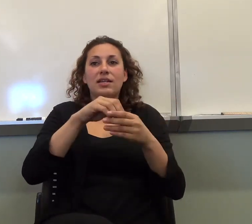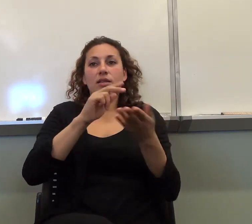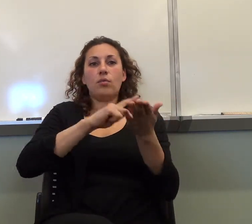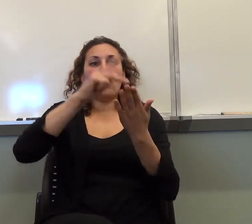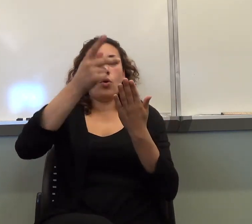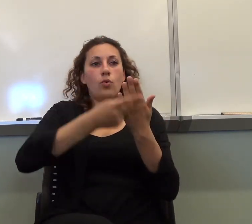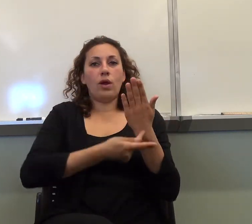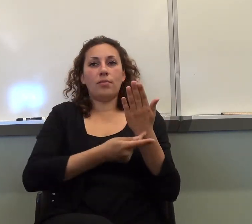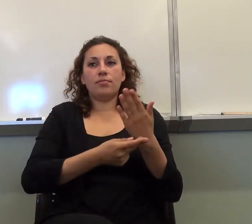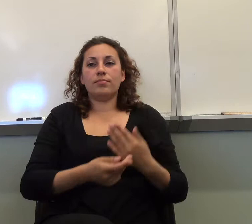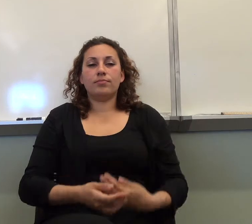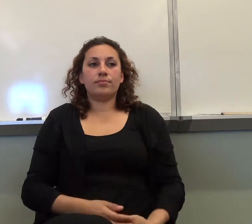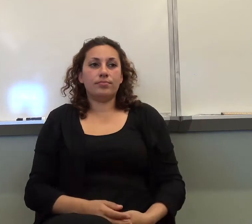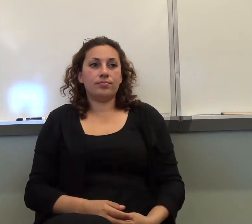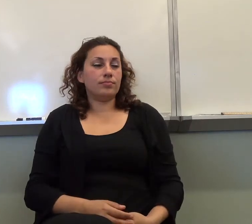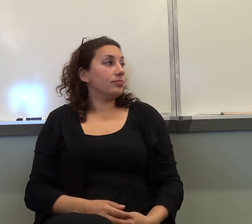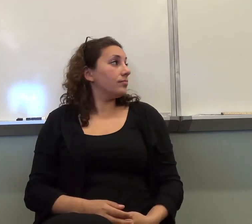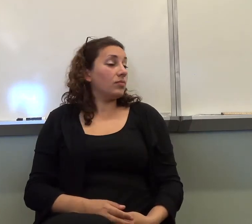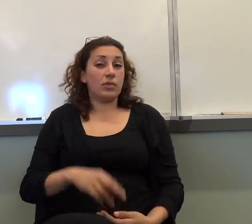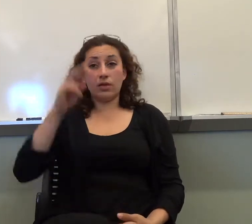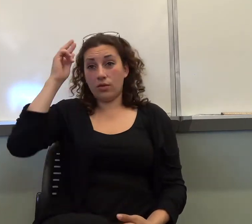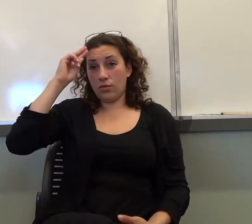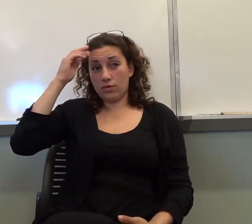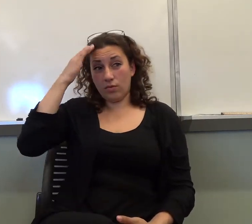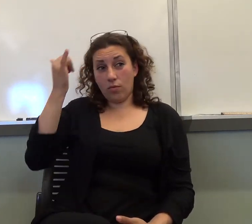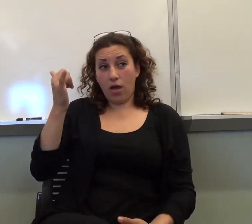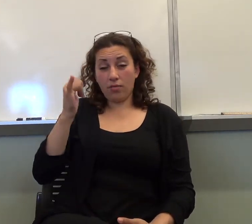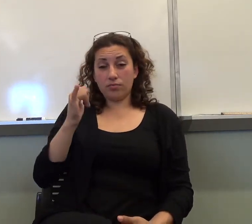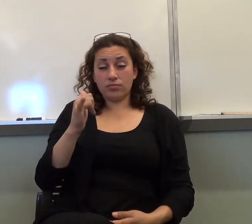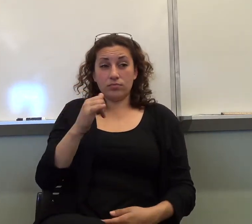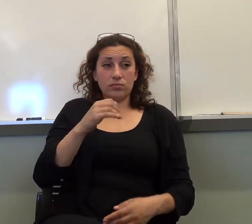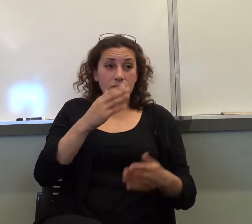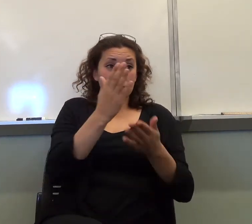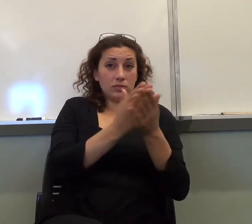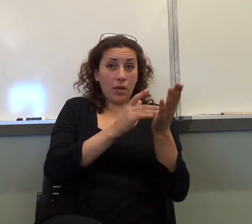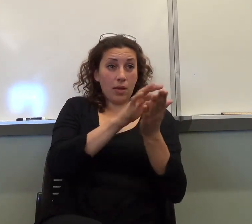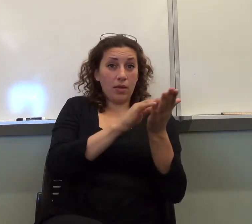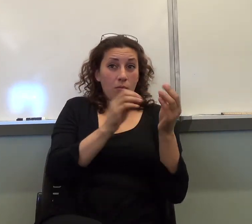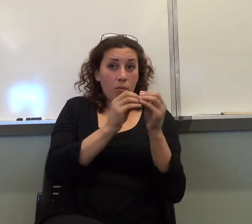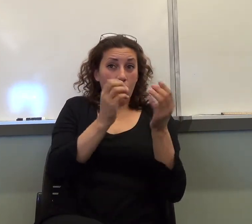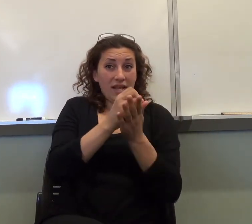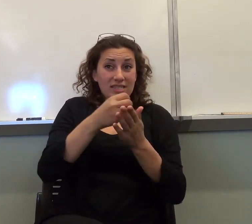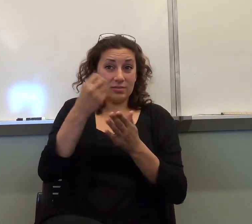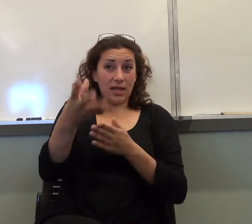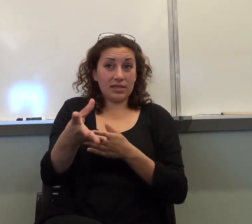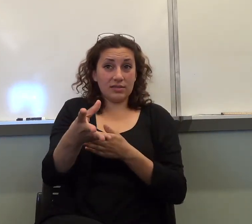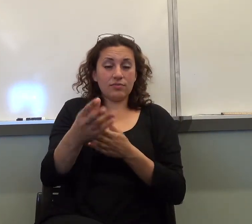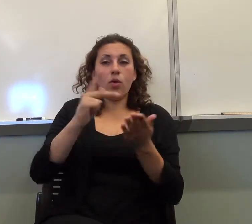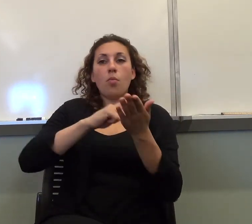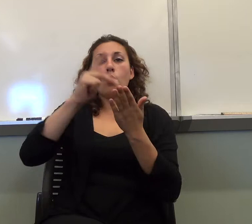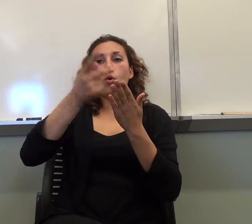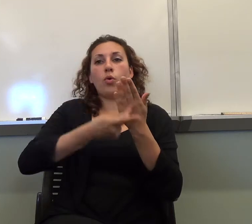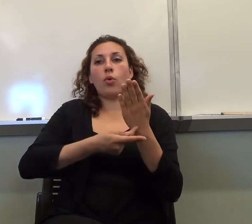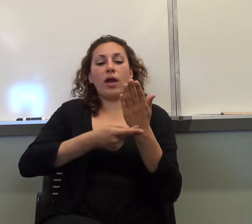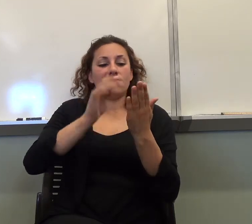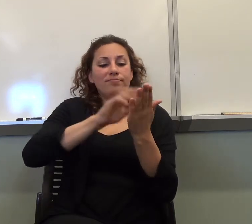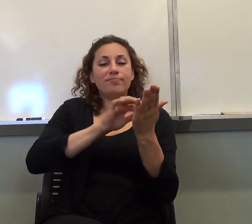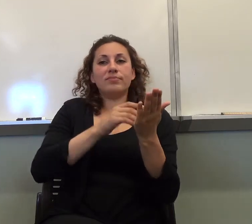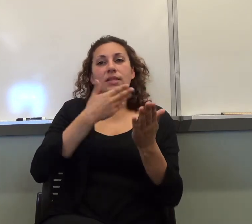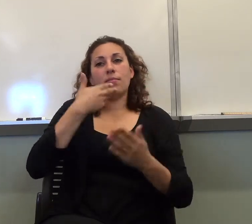the machine. Actually, the reason why some calculators cost more than others is the programming is better. And they're